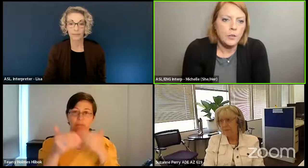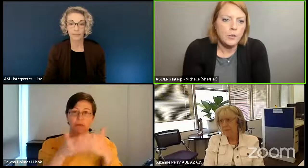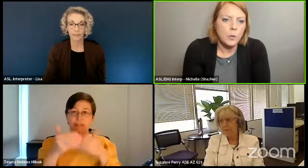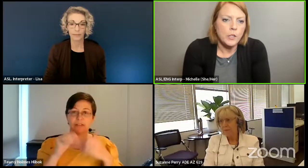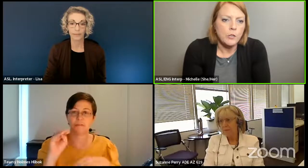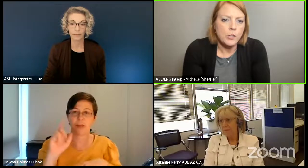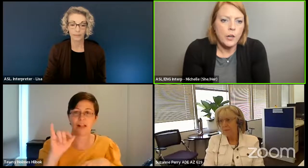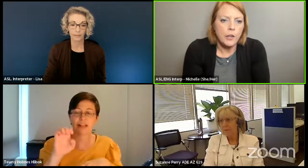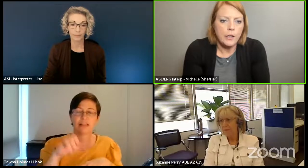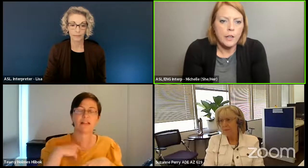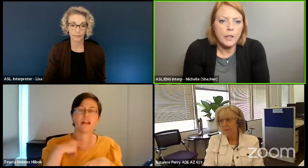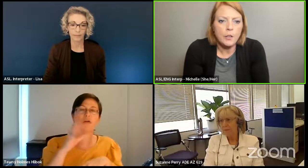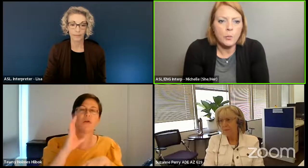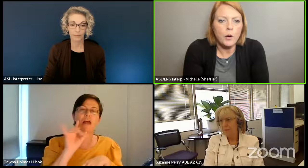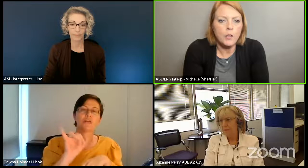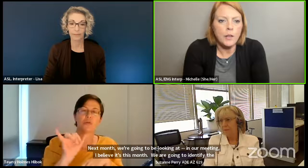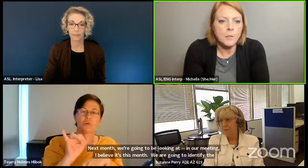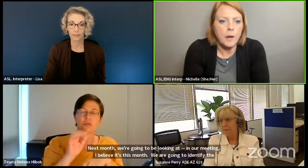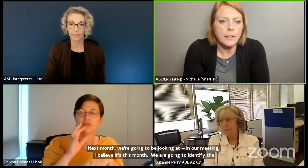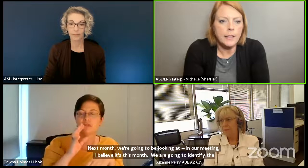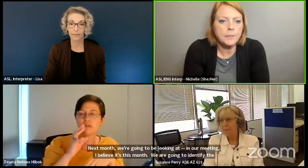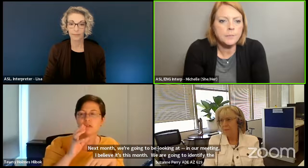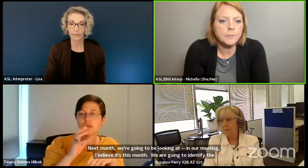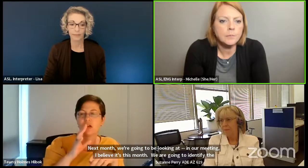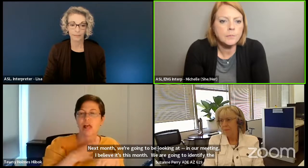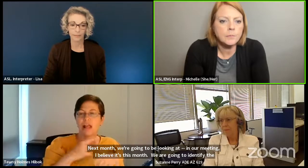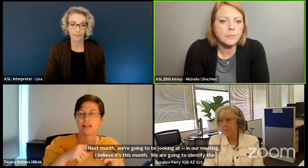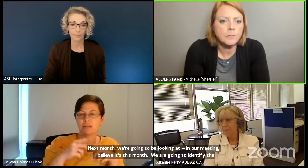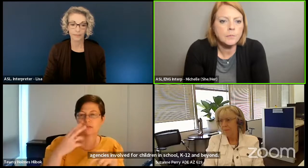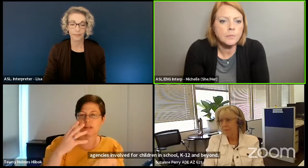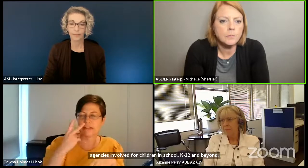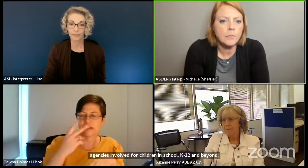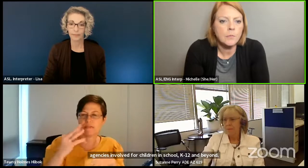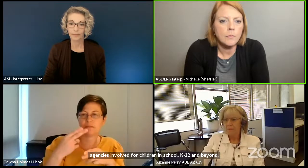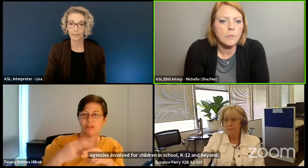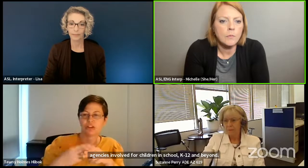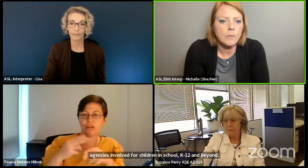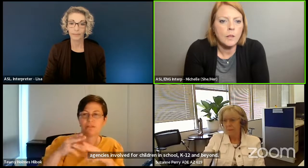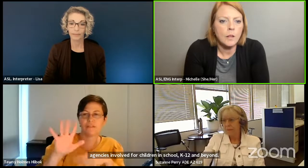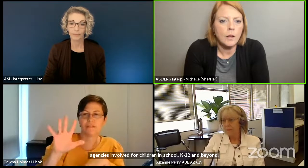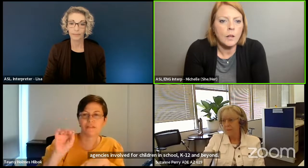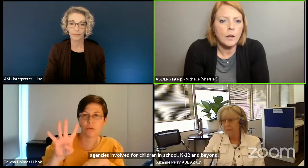Great. Thank you so much for sharing your progress, Molly.